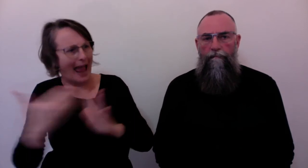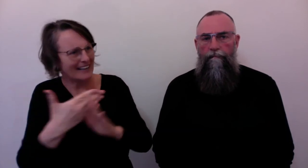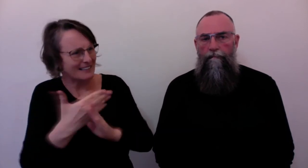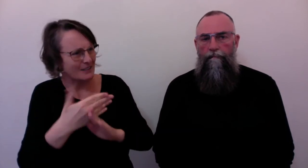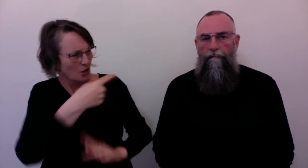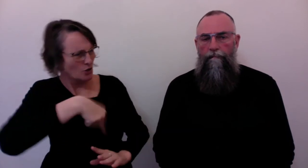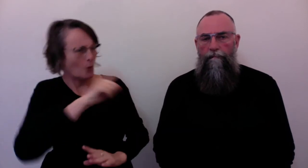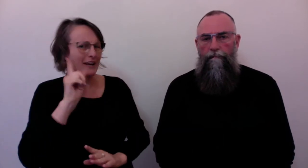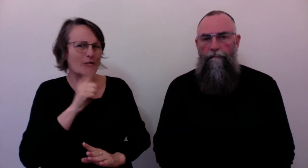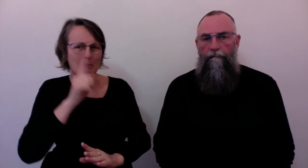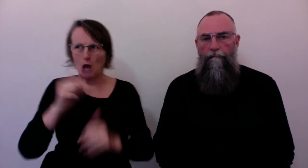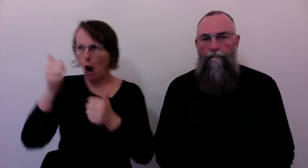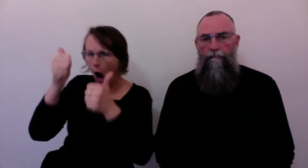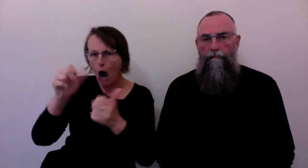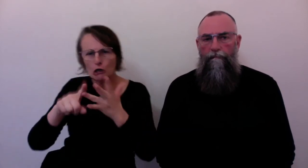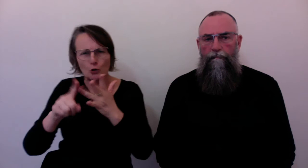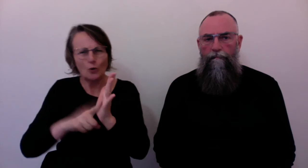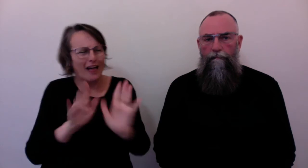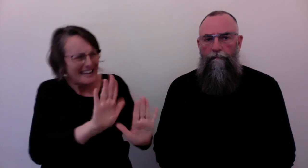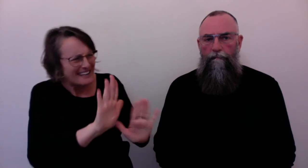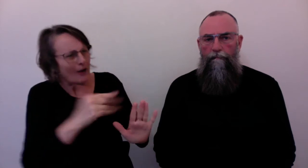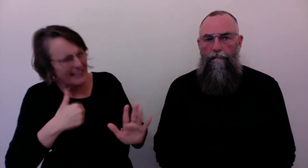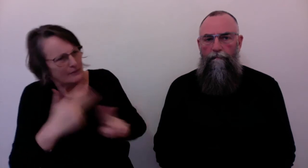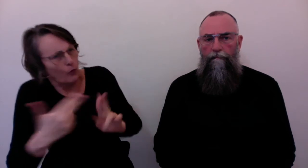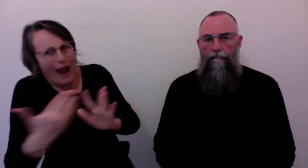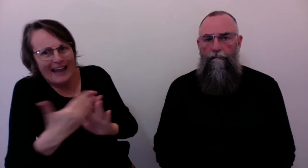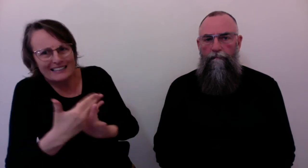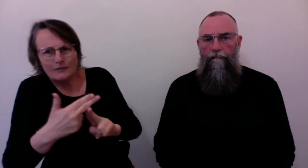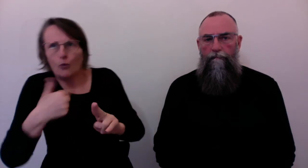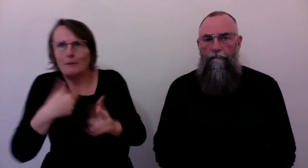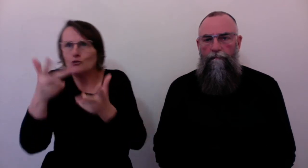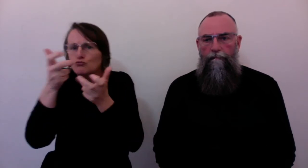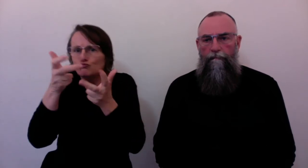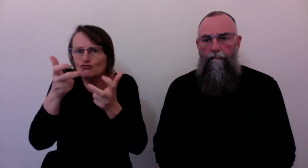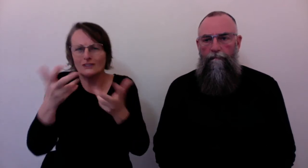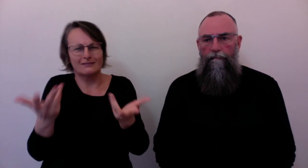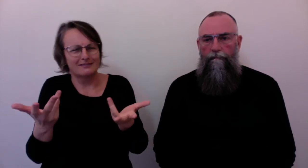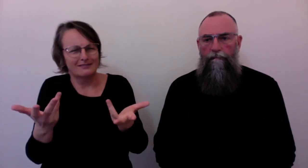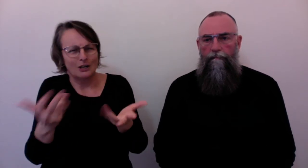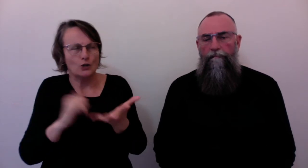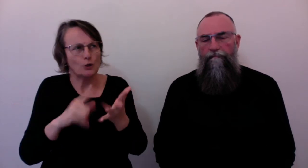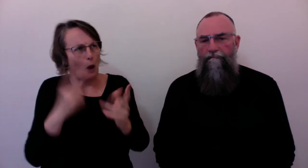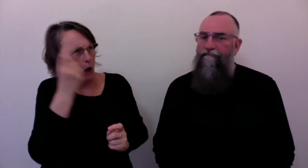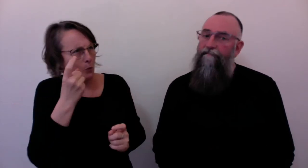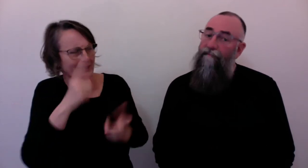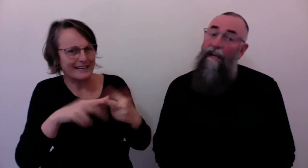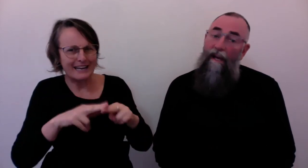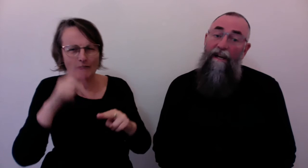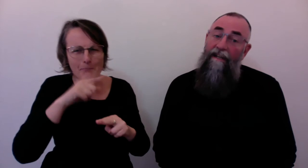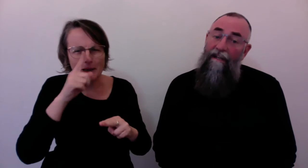cool. And it's like, cool, I'm actually getting, messages from this. So I wonder whether people could be against that